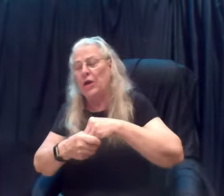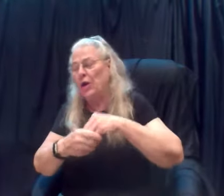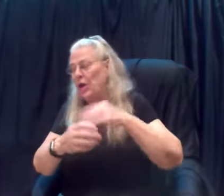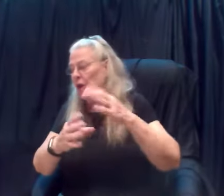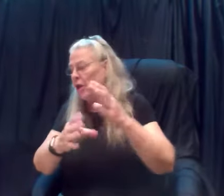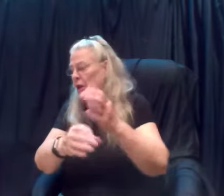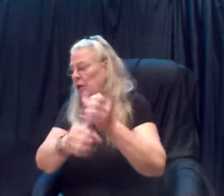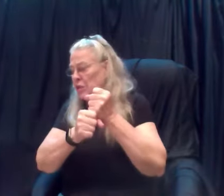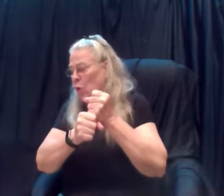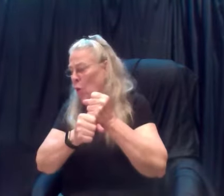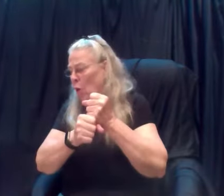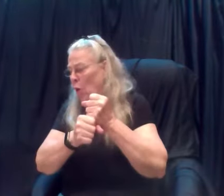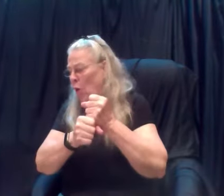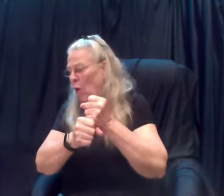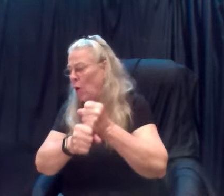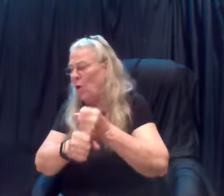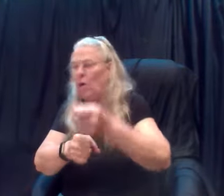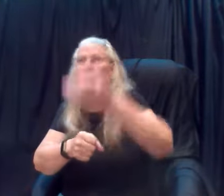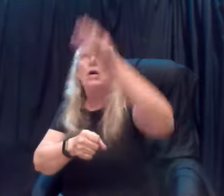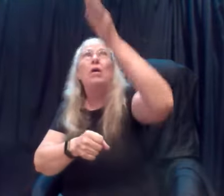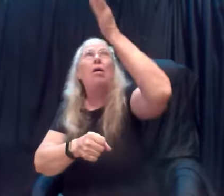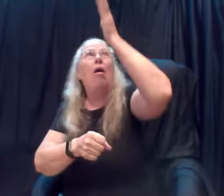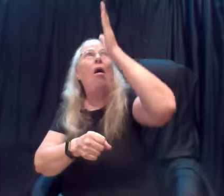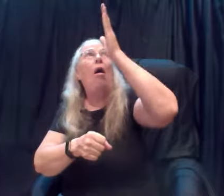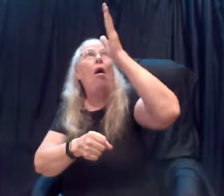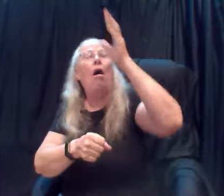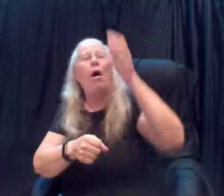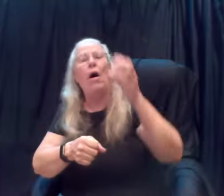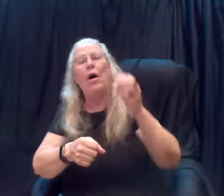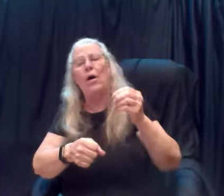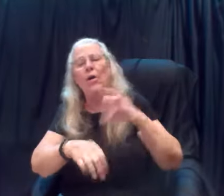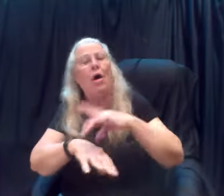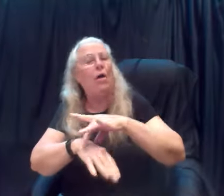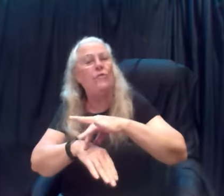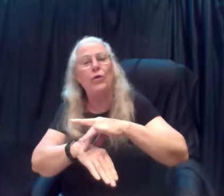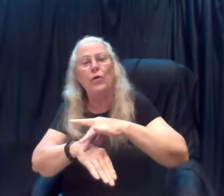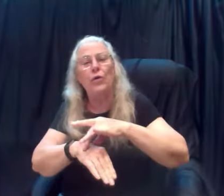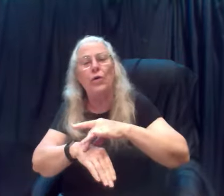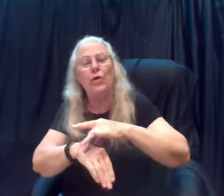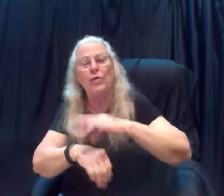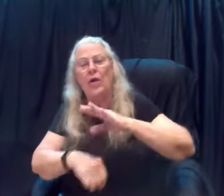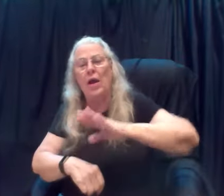within its coil God of earth and